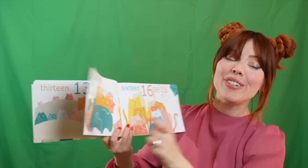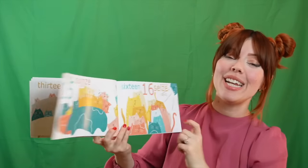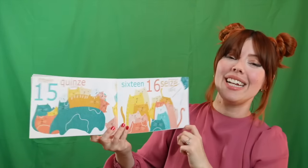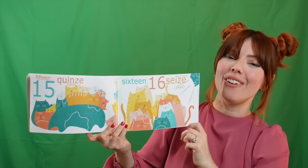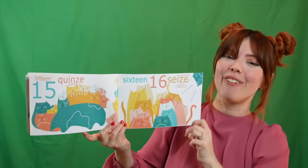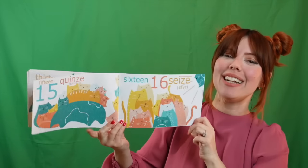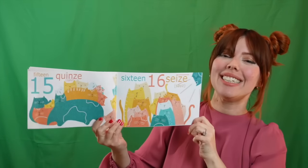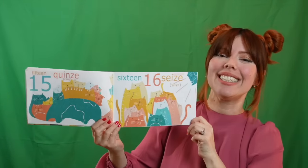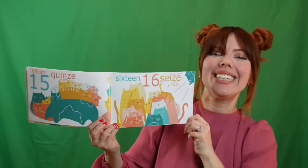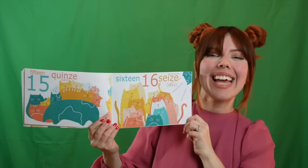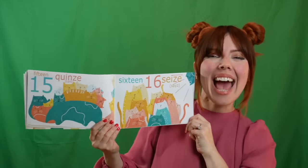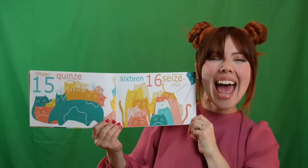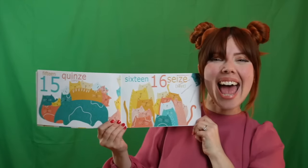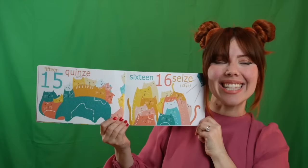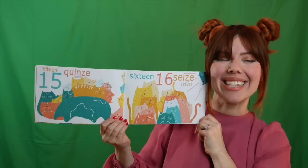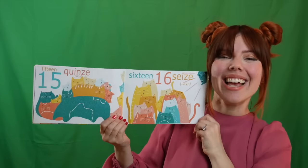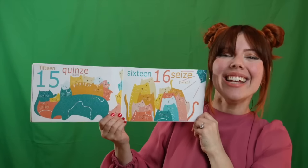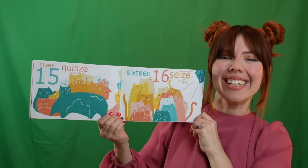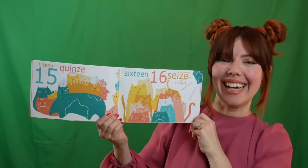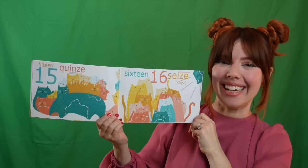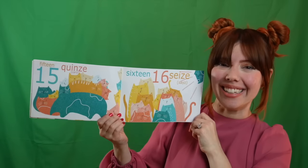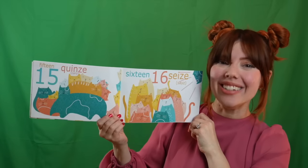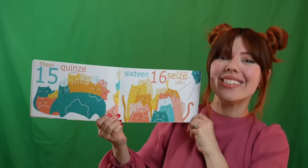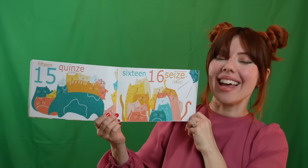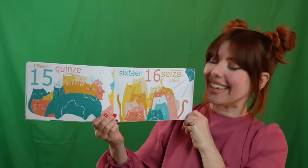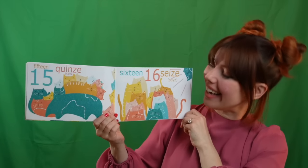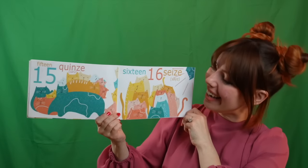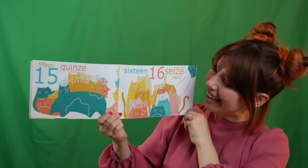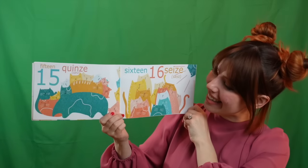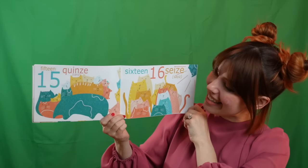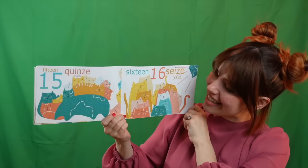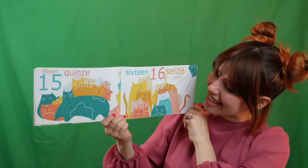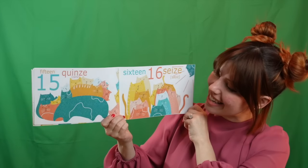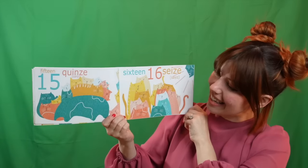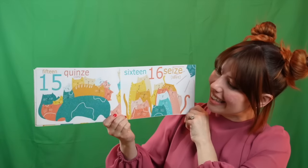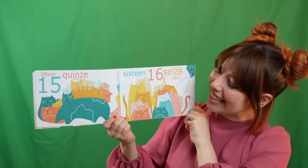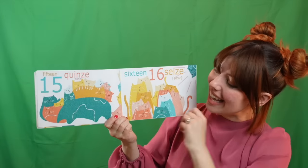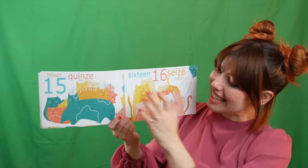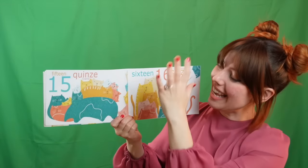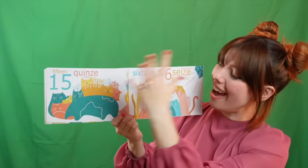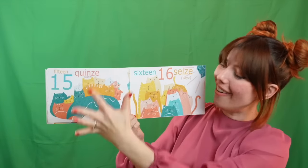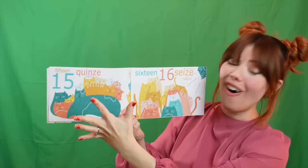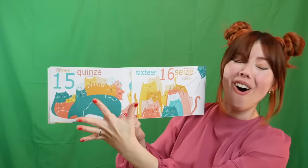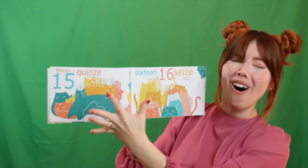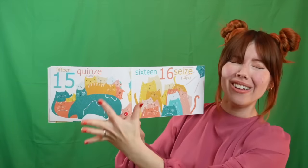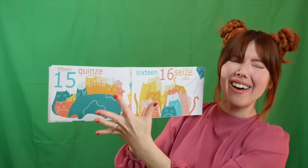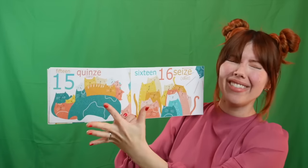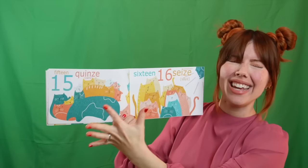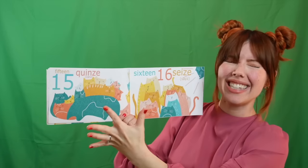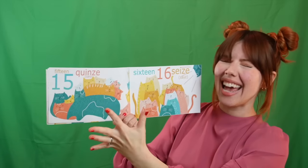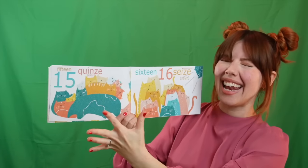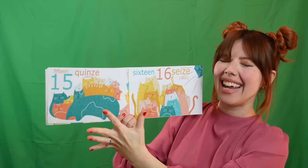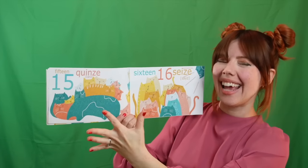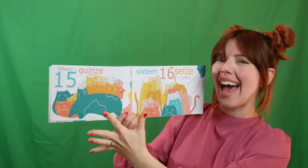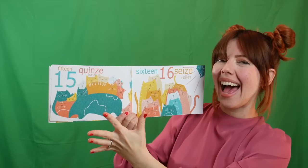15 in French is quinze. Can you say quinze? Let's count all of these kitty